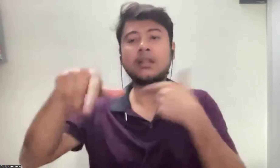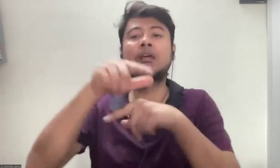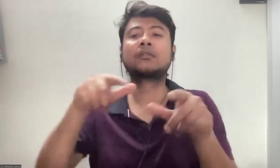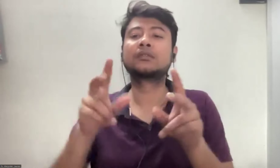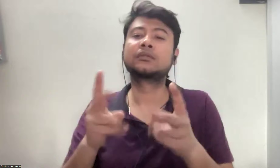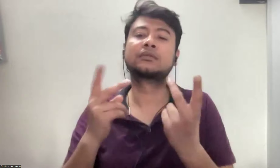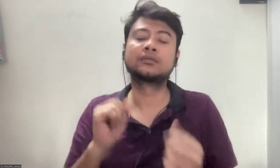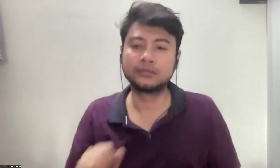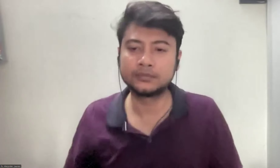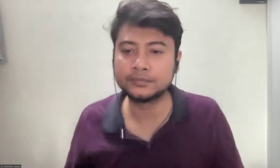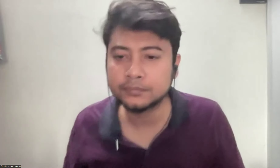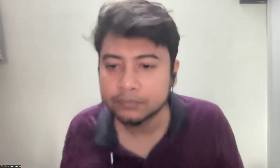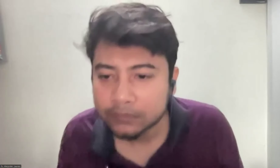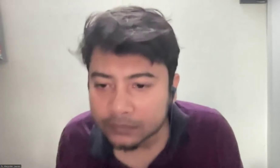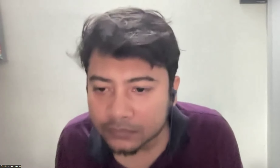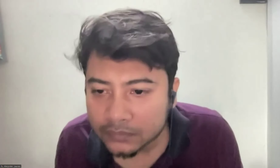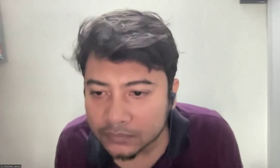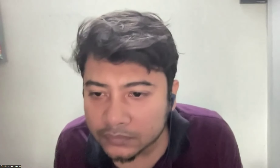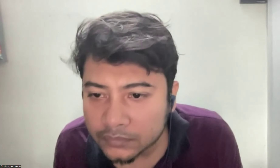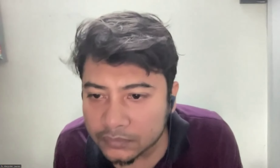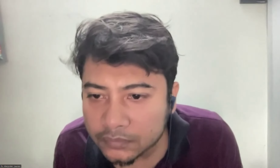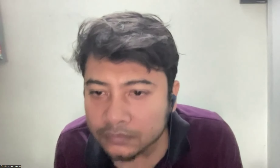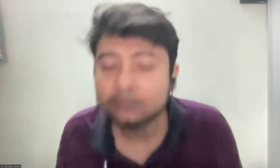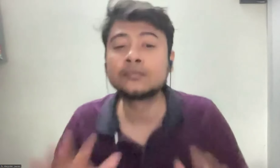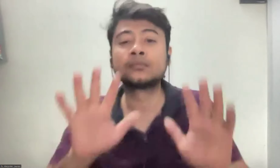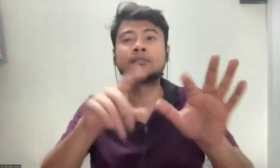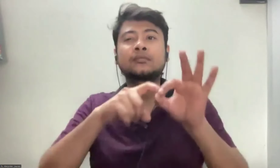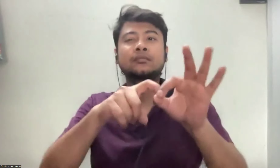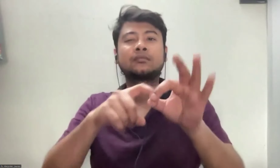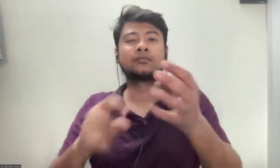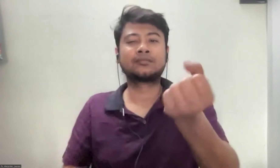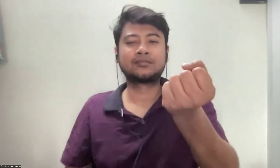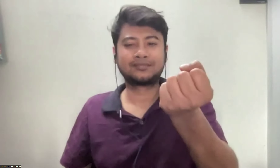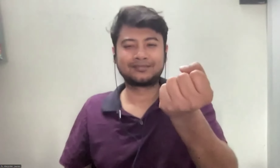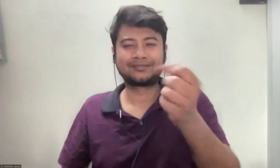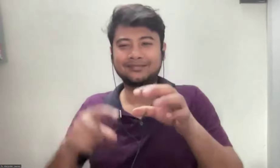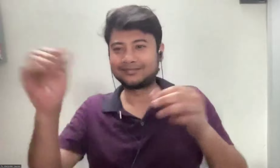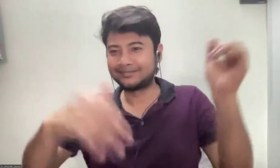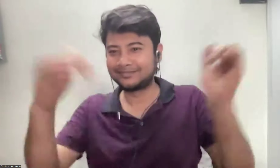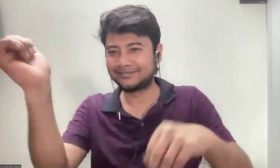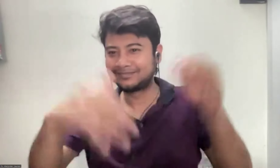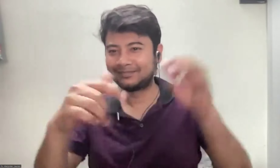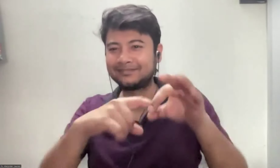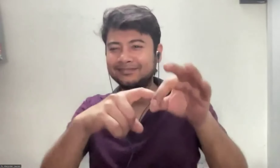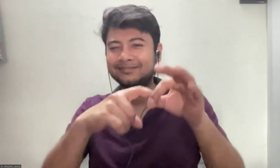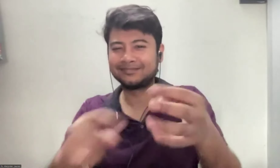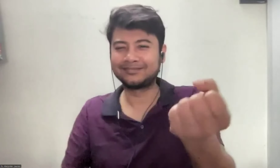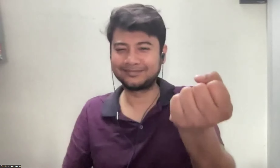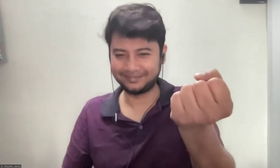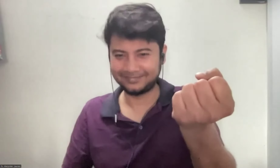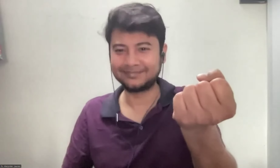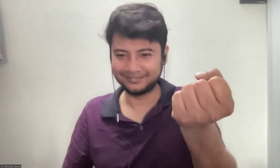So no need for, I'll come back to questions people are asking in chat. So there is no direction when it comes to